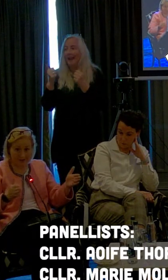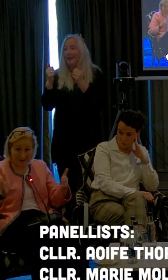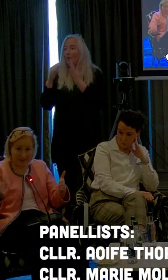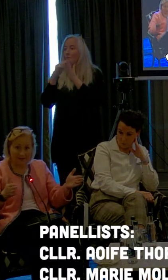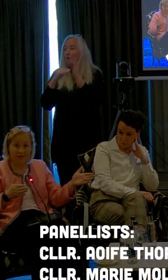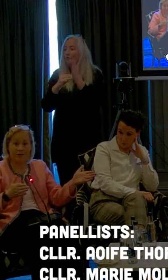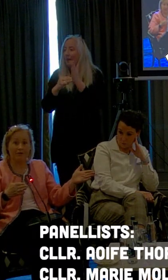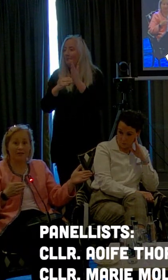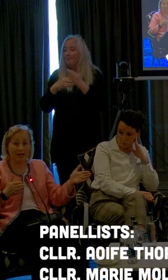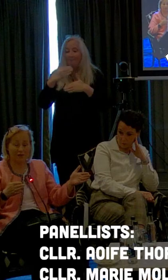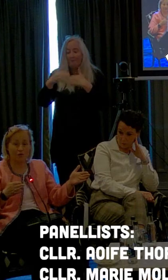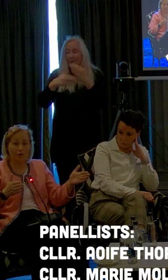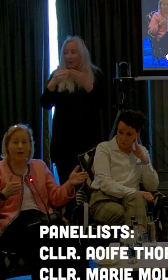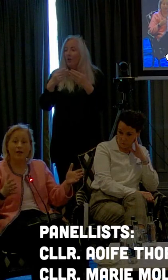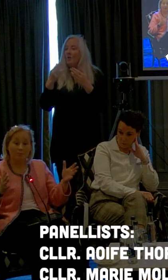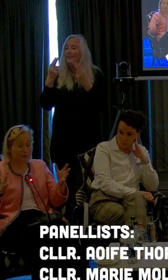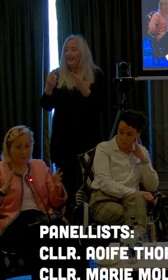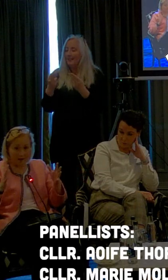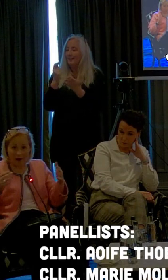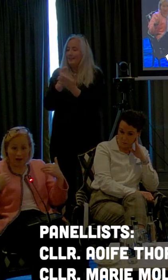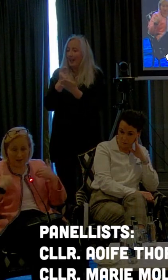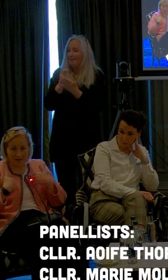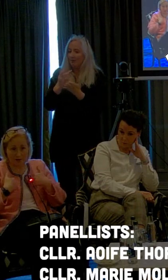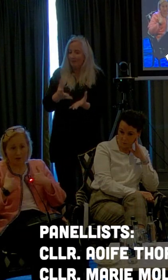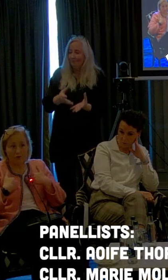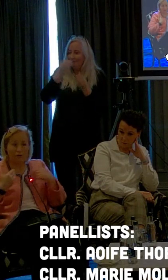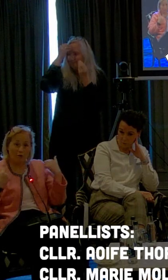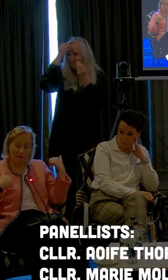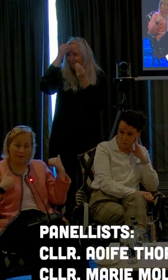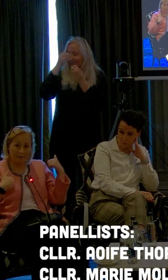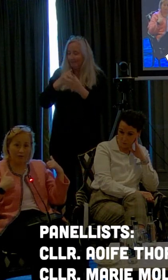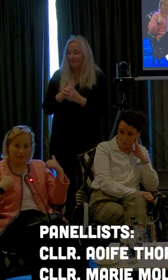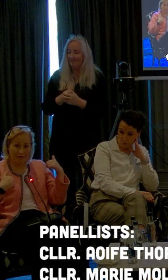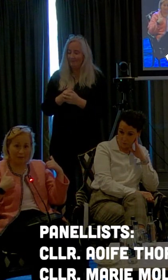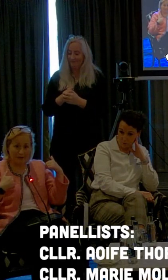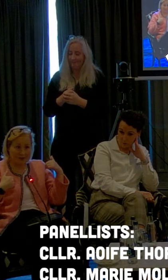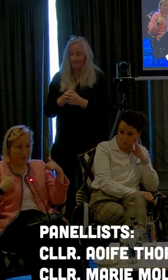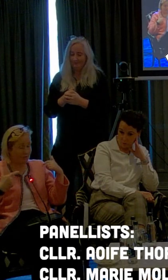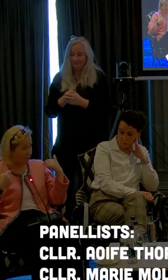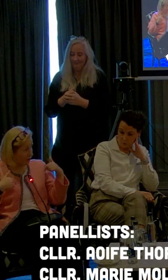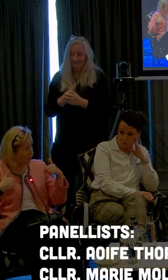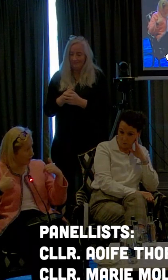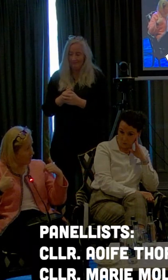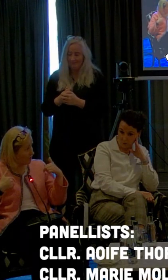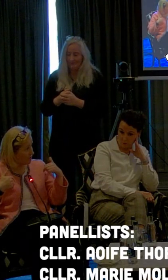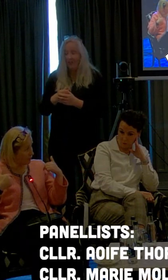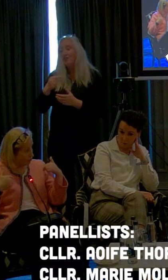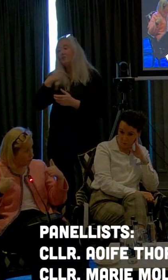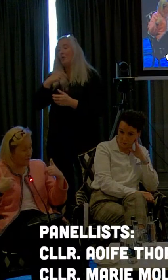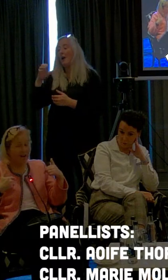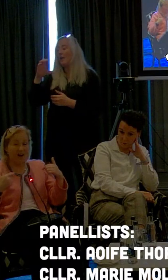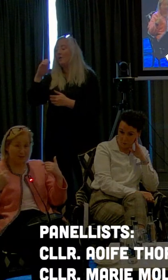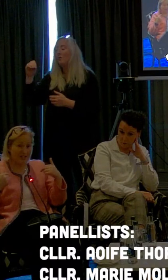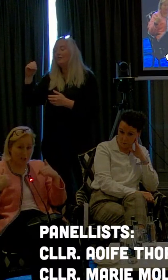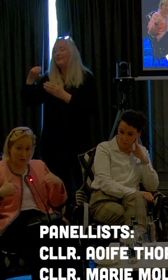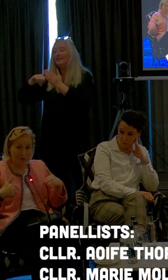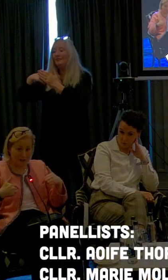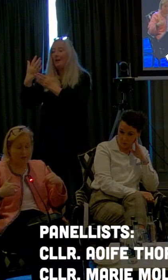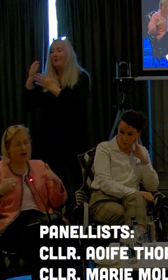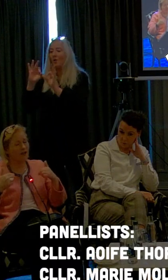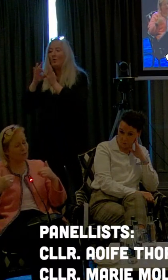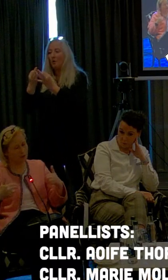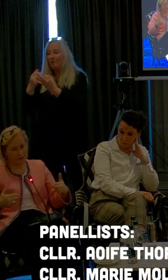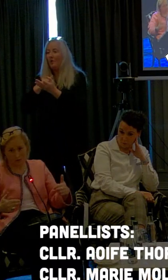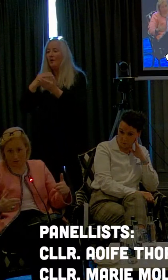a process and a length of time that has to go. But as somebody who had come from the community development side of it with our local community development group, I was actually used to